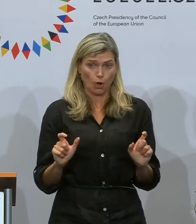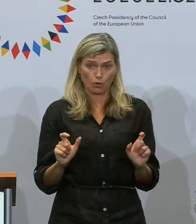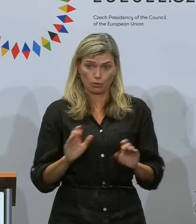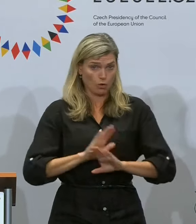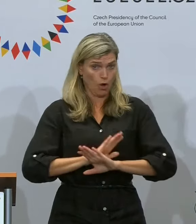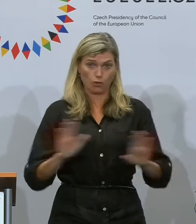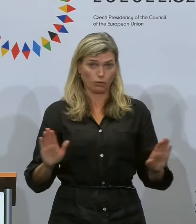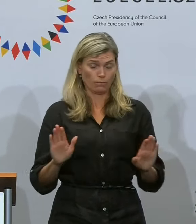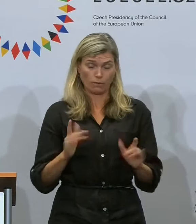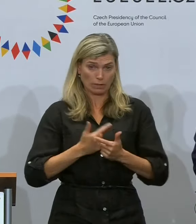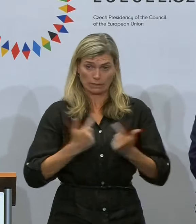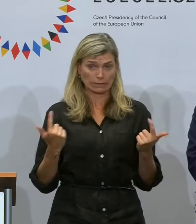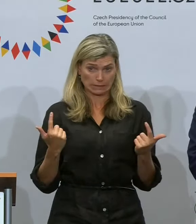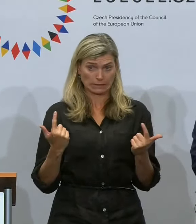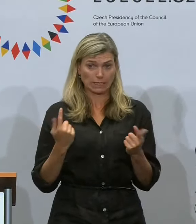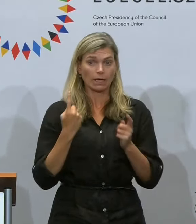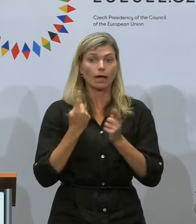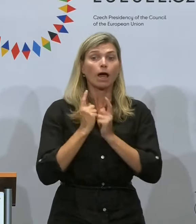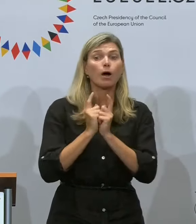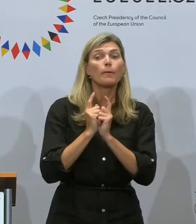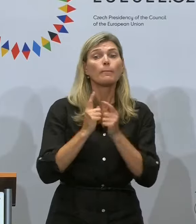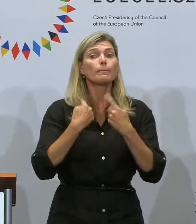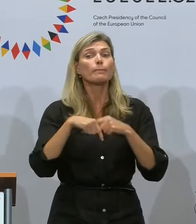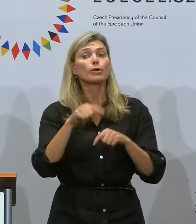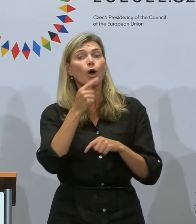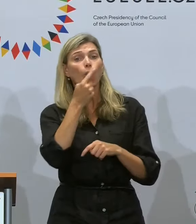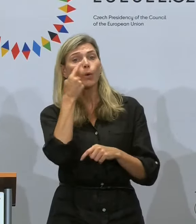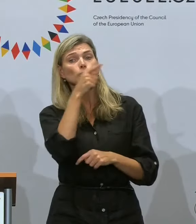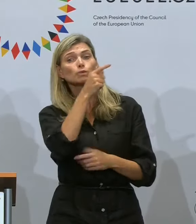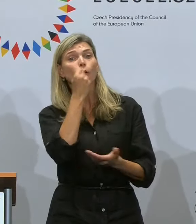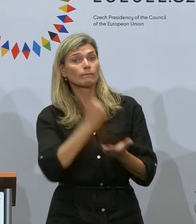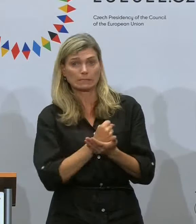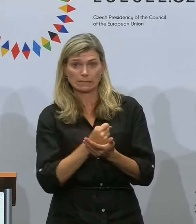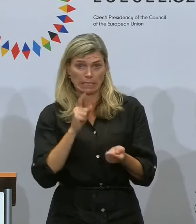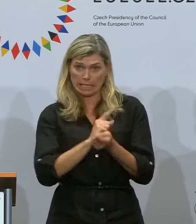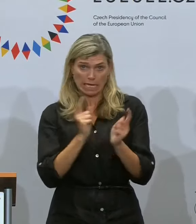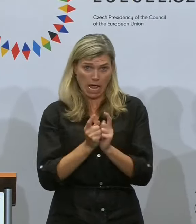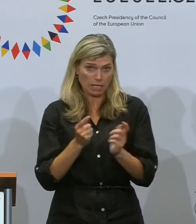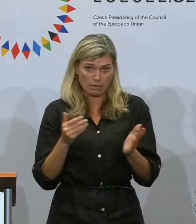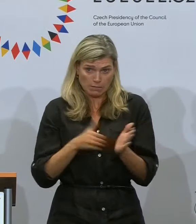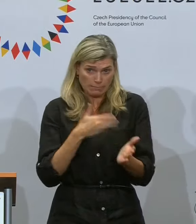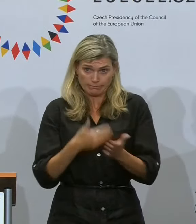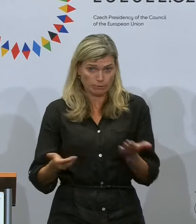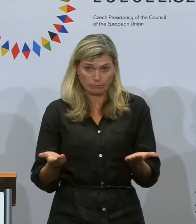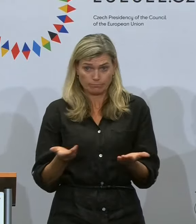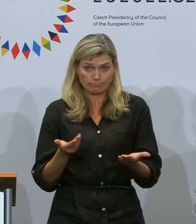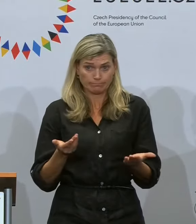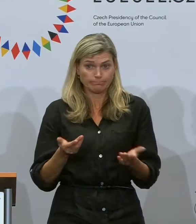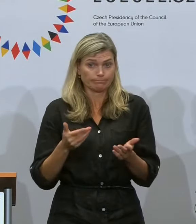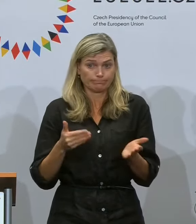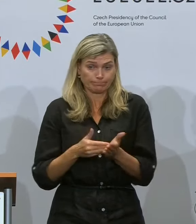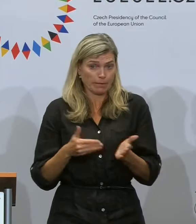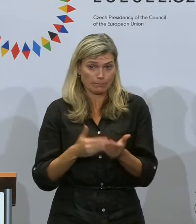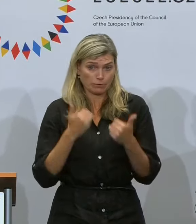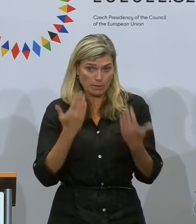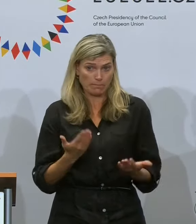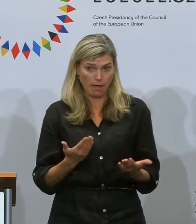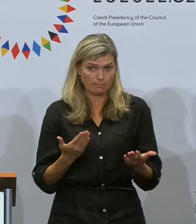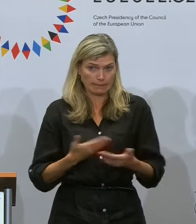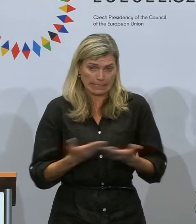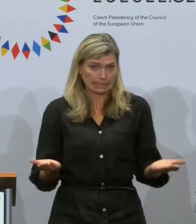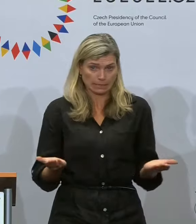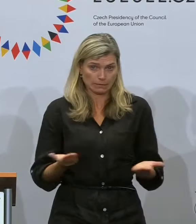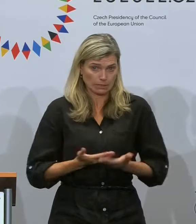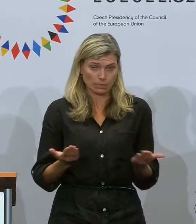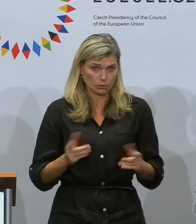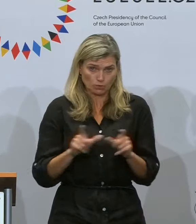is no more facilitation. So the visas will be more difficult to get. But it is still be